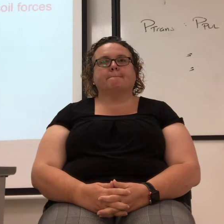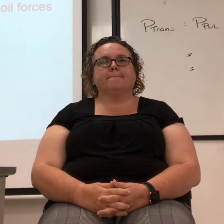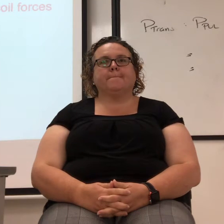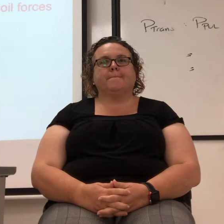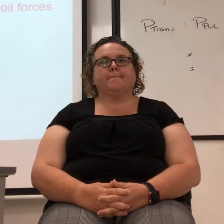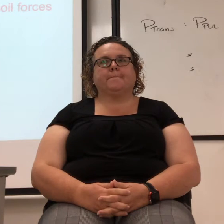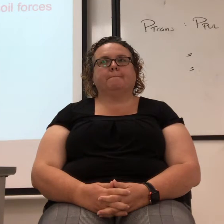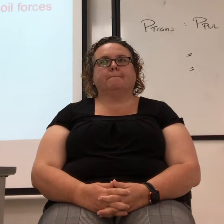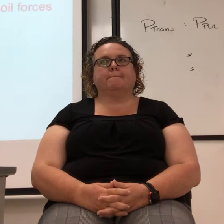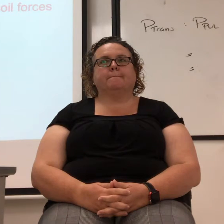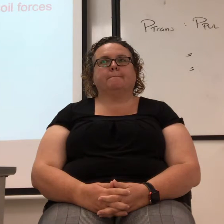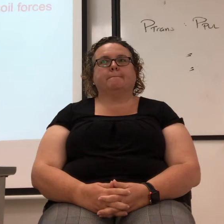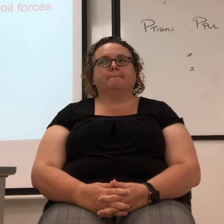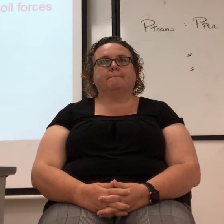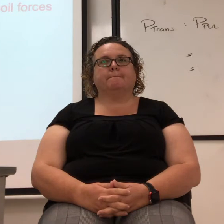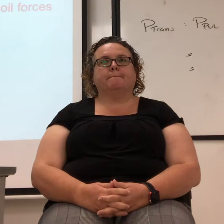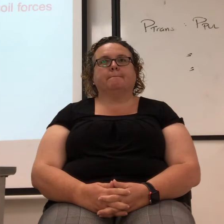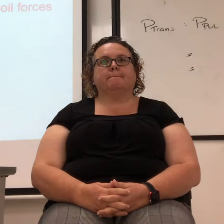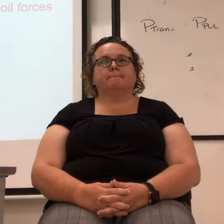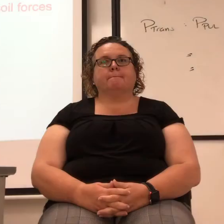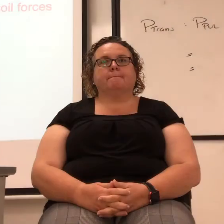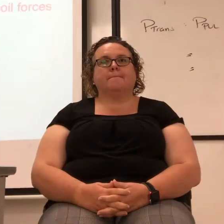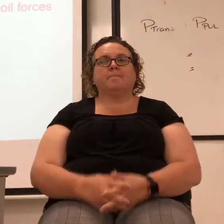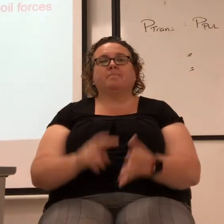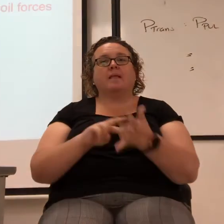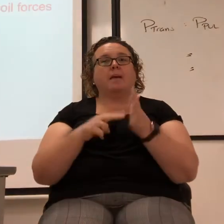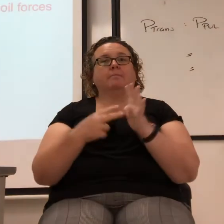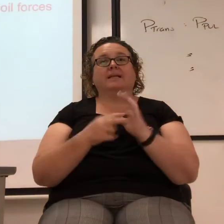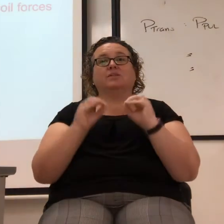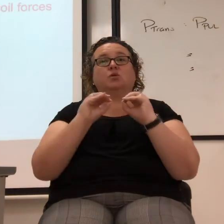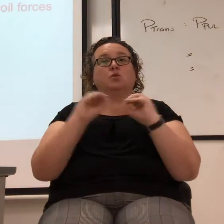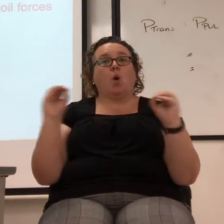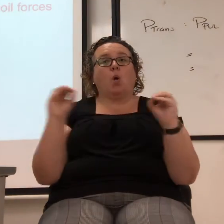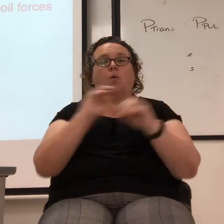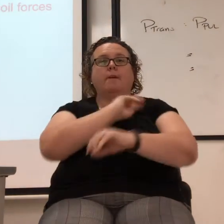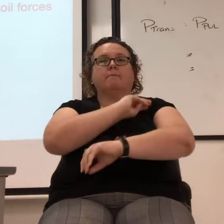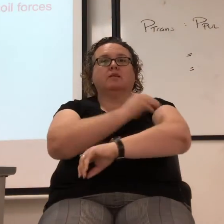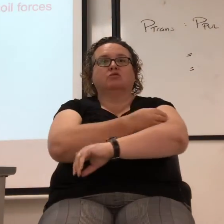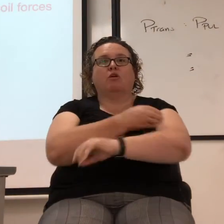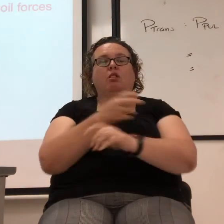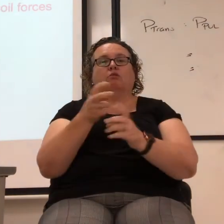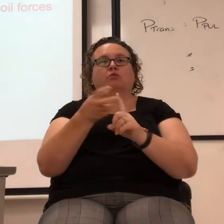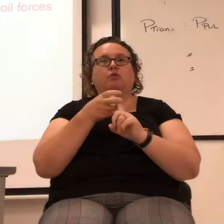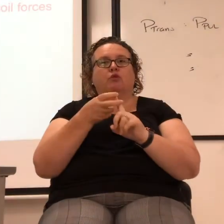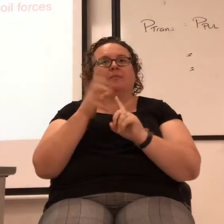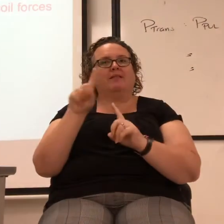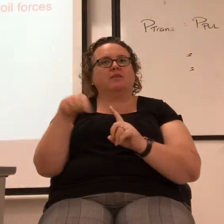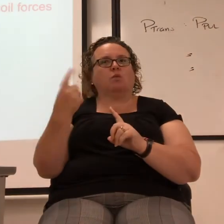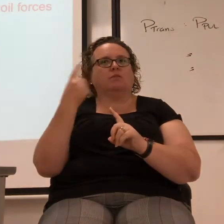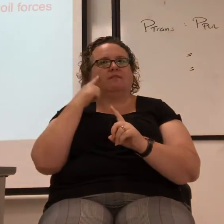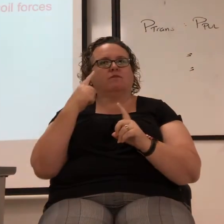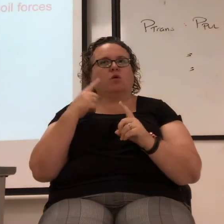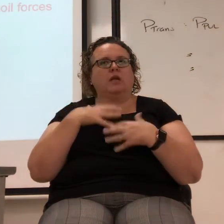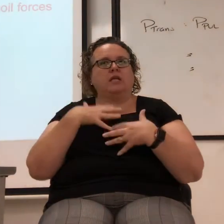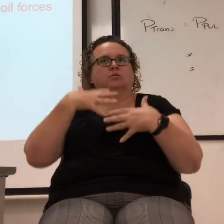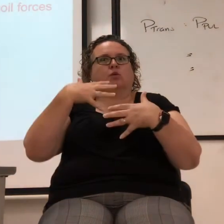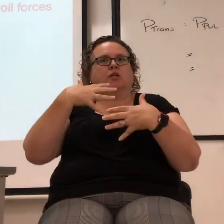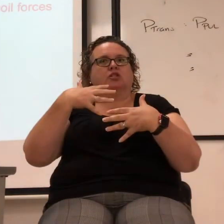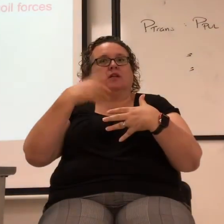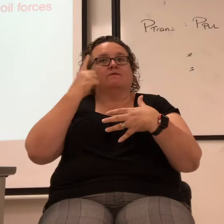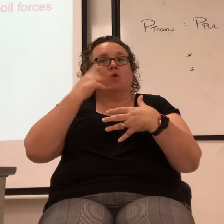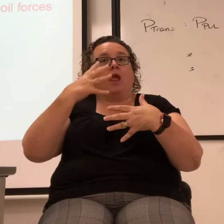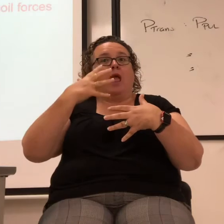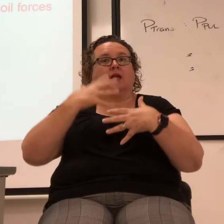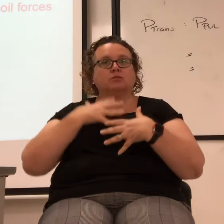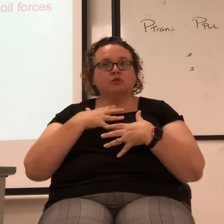You note to yourself that means no muscle recruitment. That's only for inspiration. For expiration,